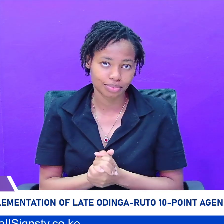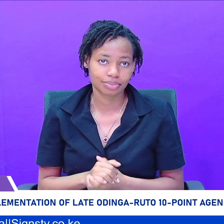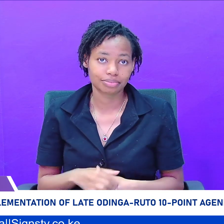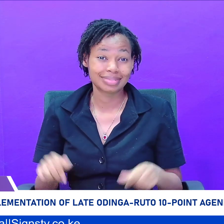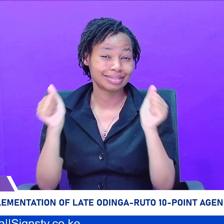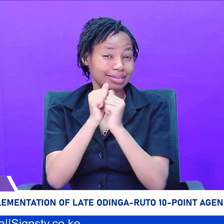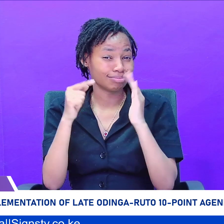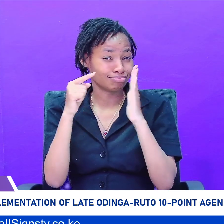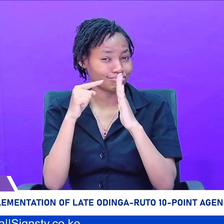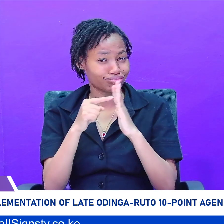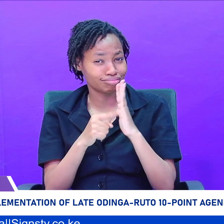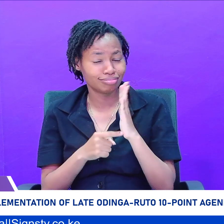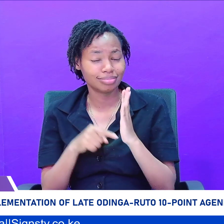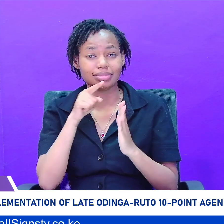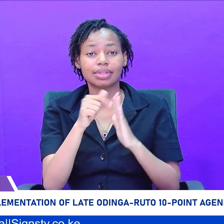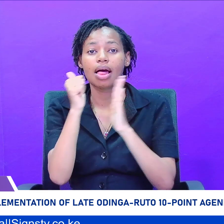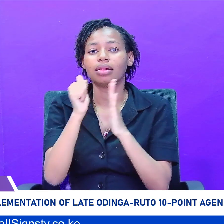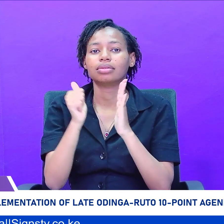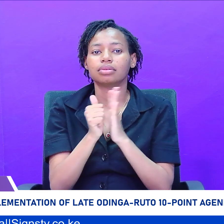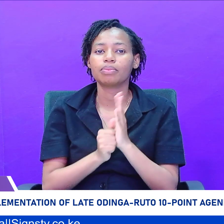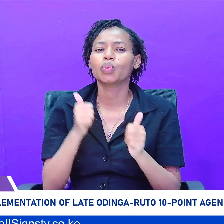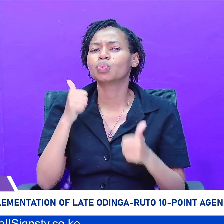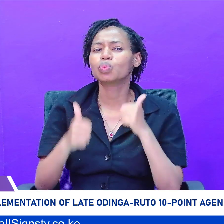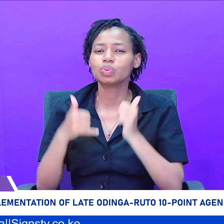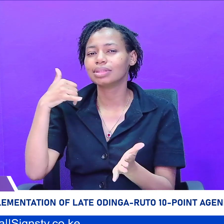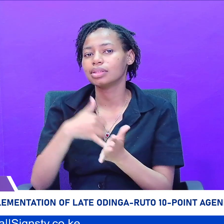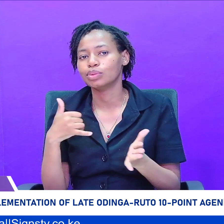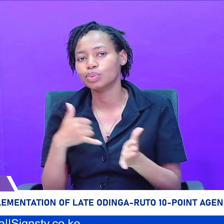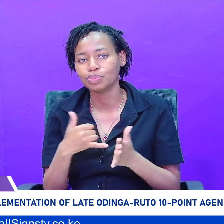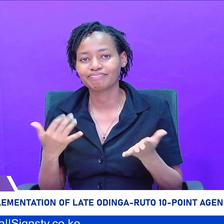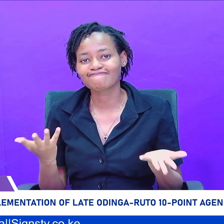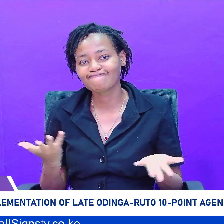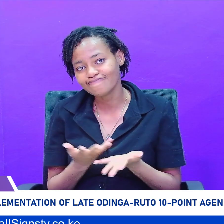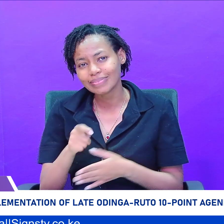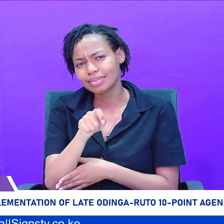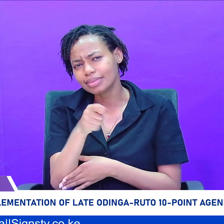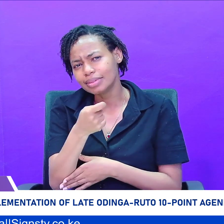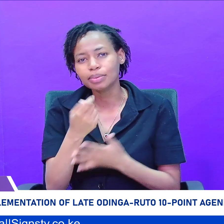must be executed before the 2027 general election.